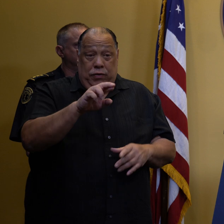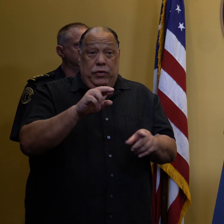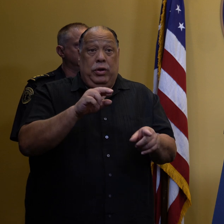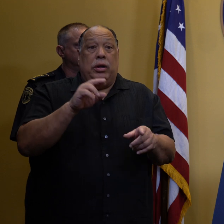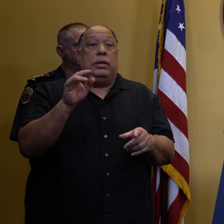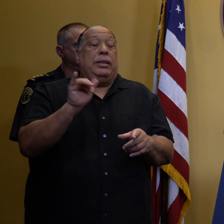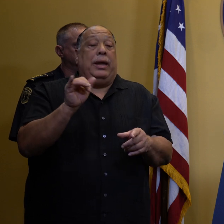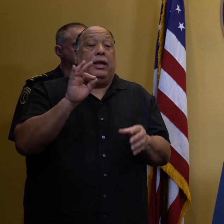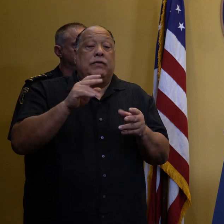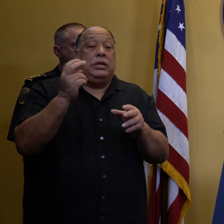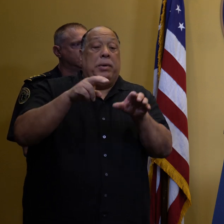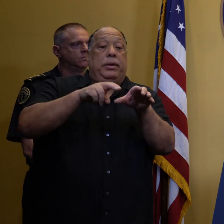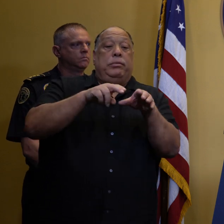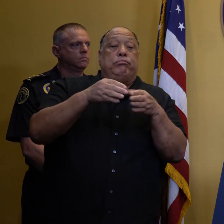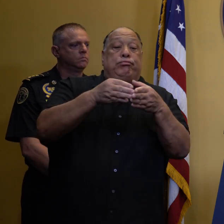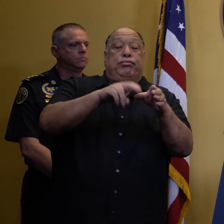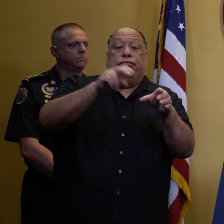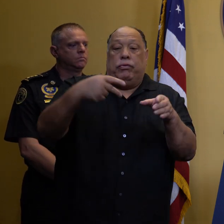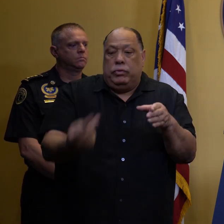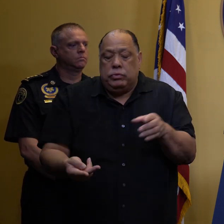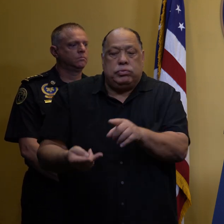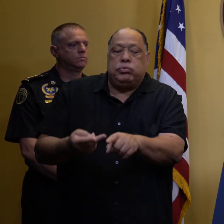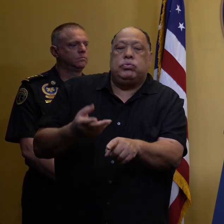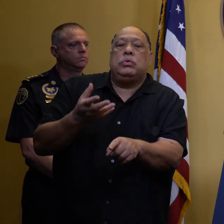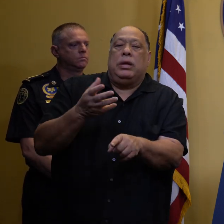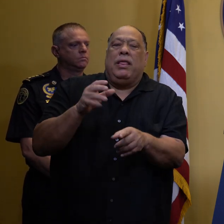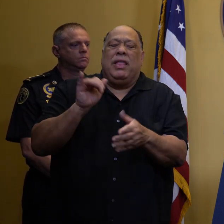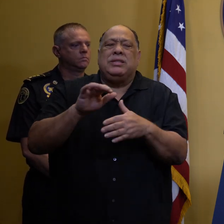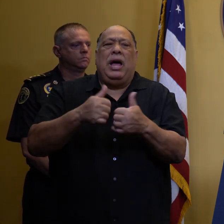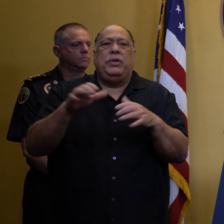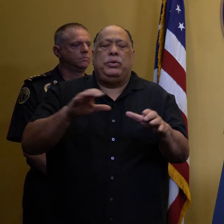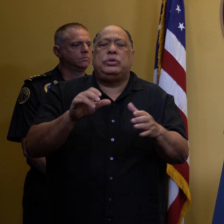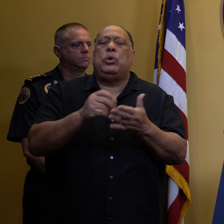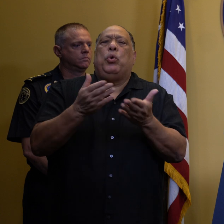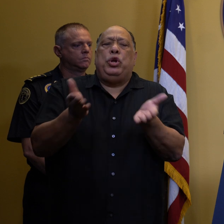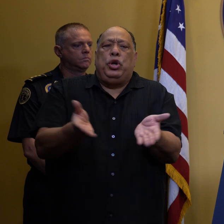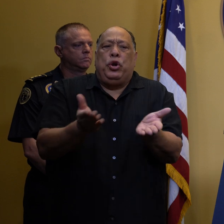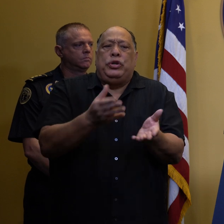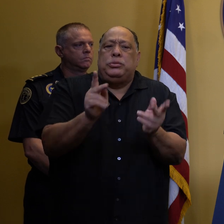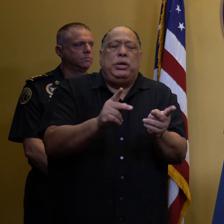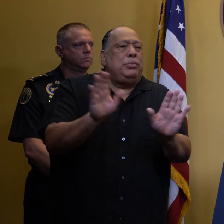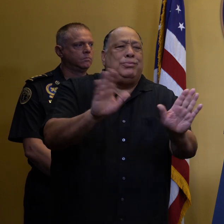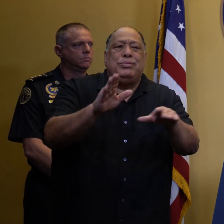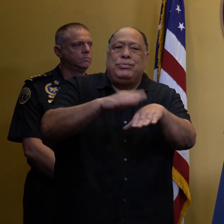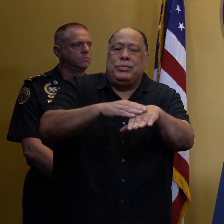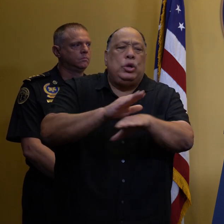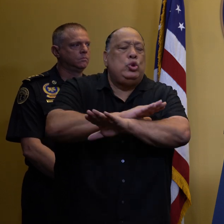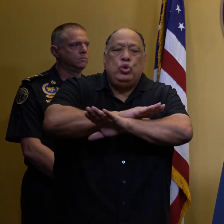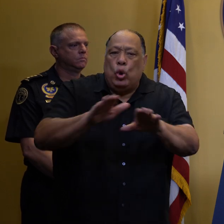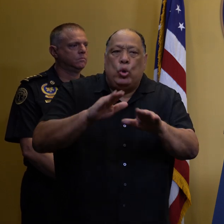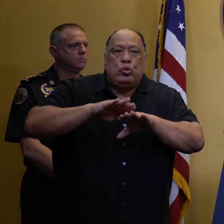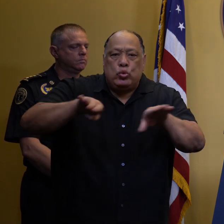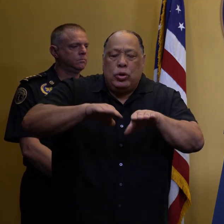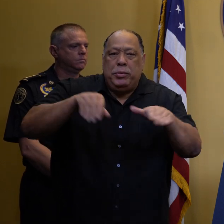person overboard or a search and rescue type mission. And I just want to encourage all of our residents especially, do not swim in the river. It's going